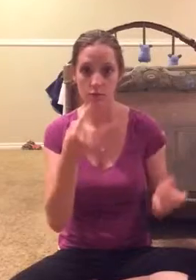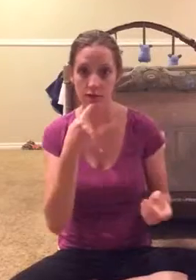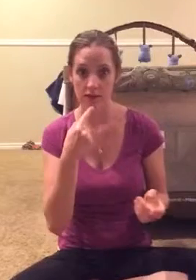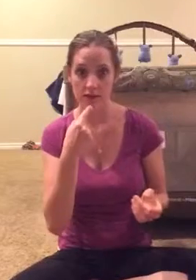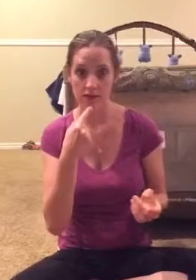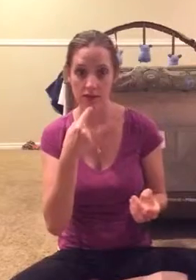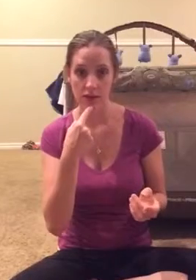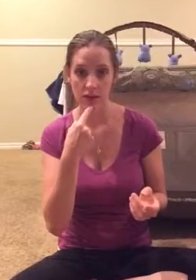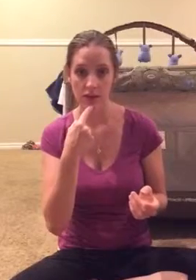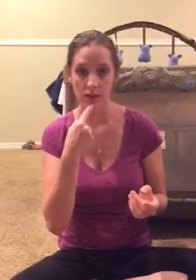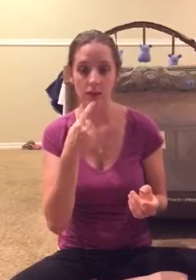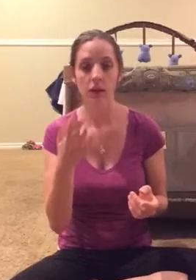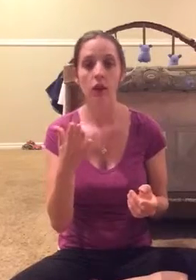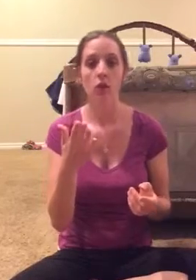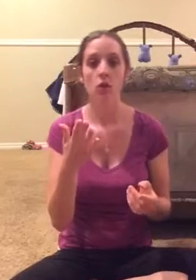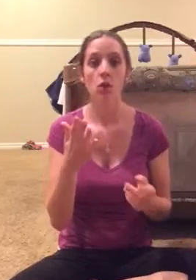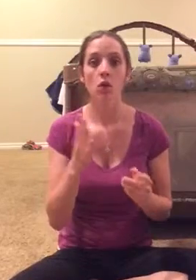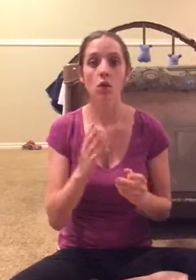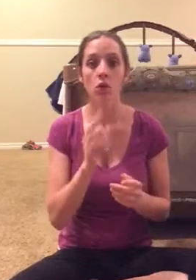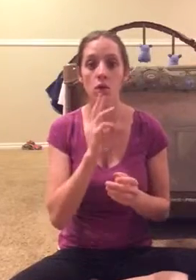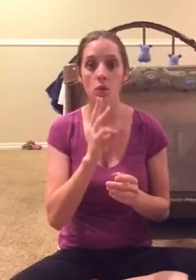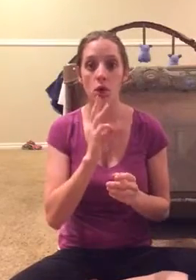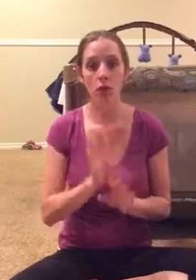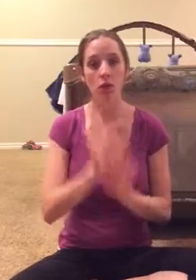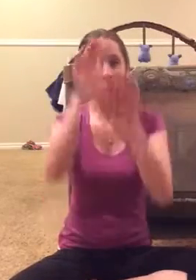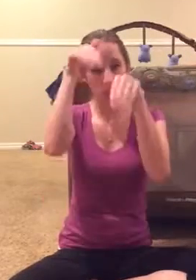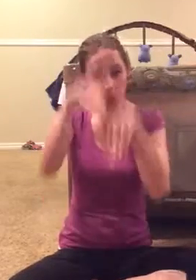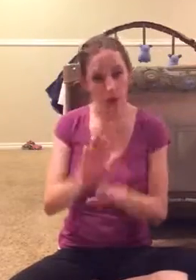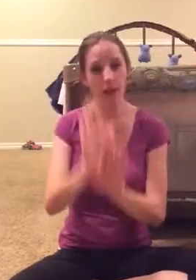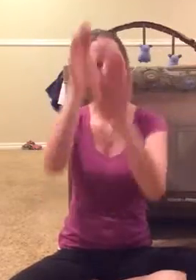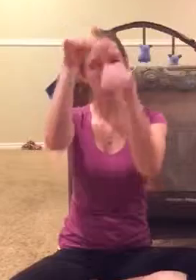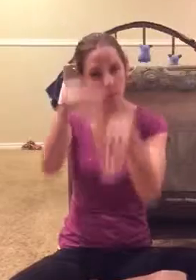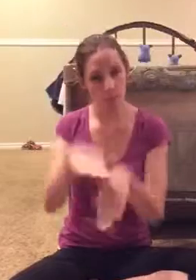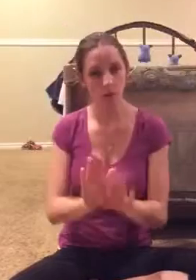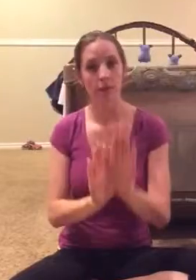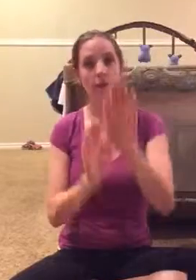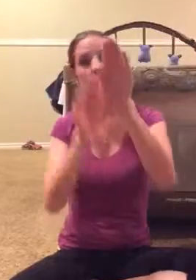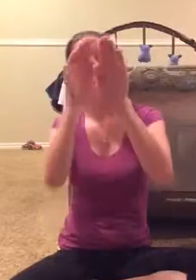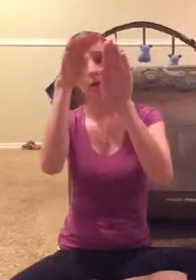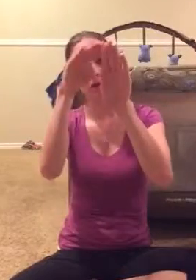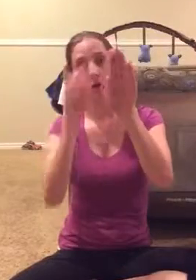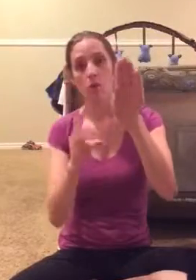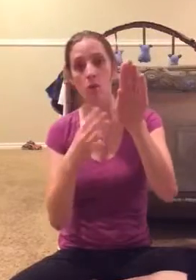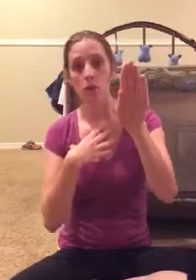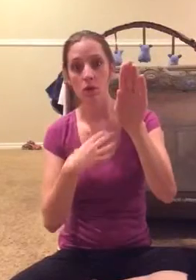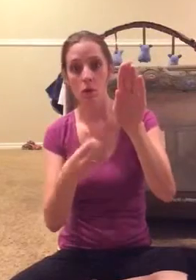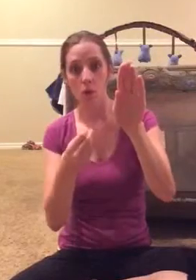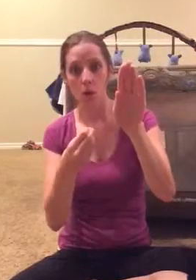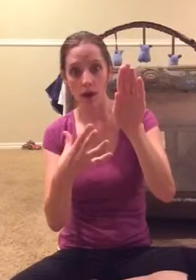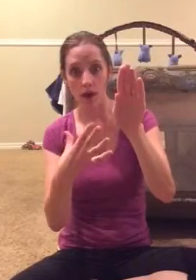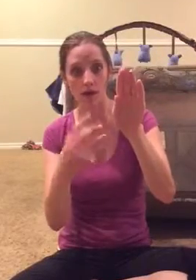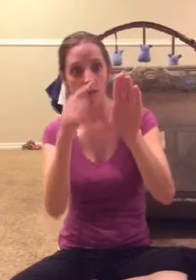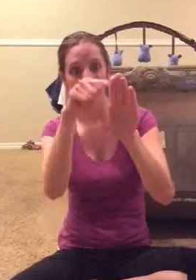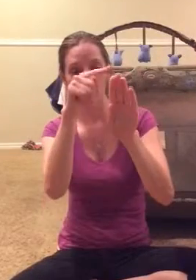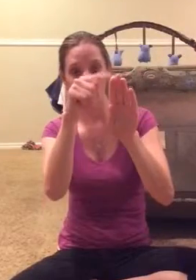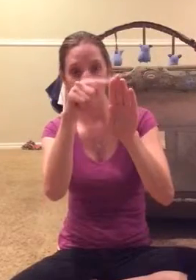The waves were white capping. It took a lot of effort to find that boat. 3 helicopters assisted in